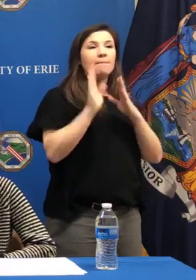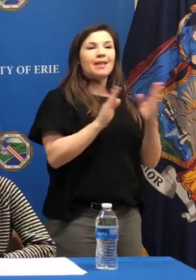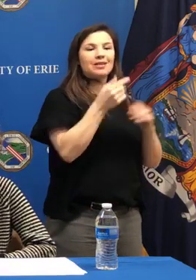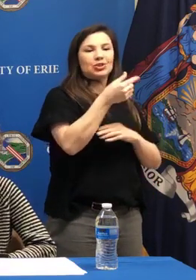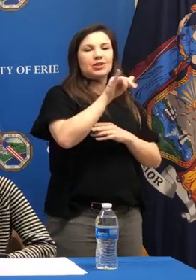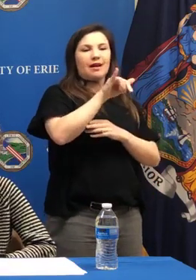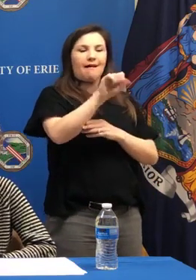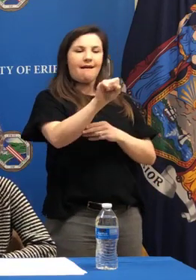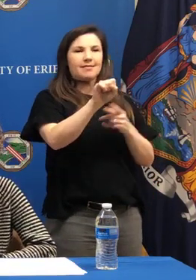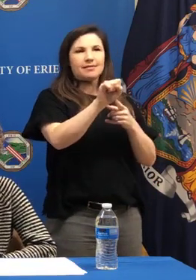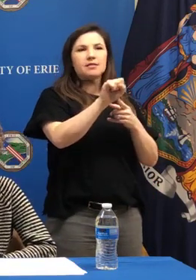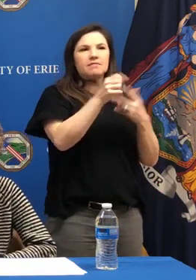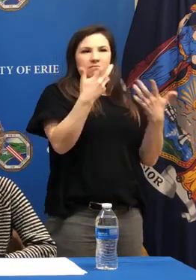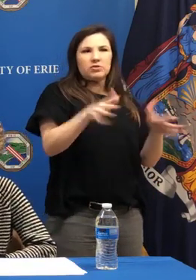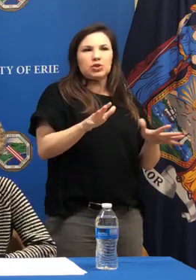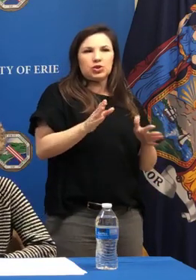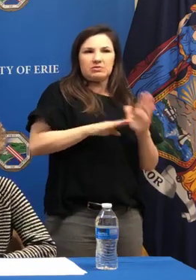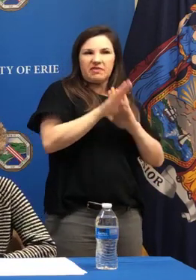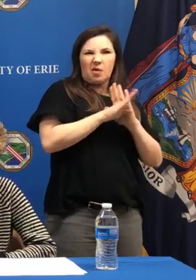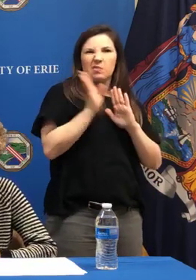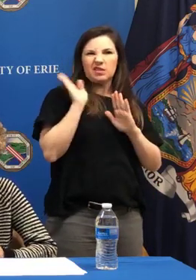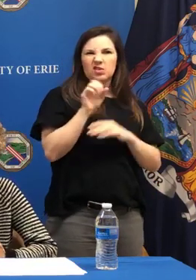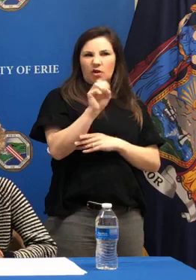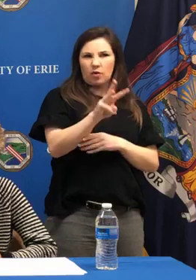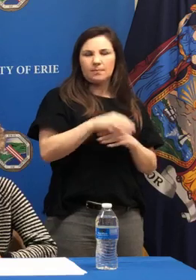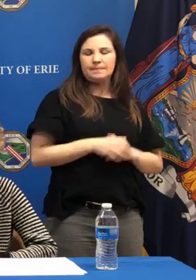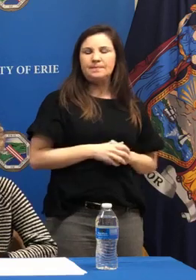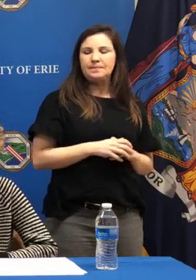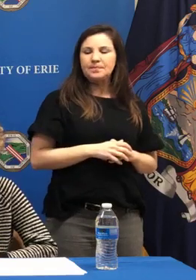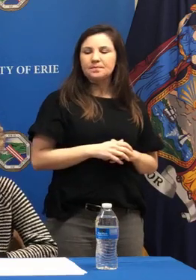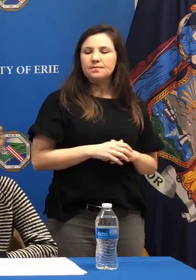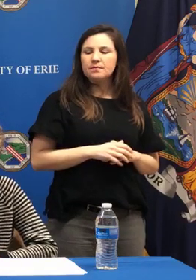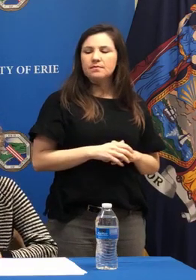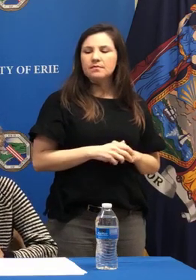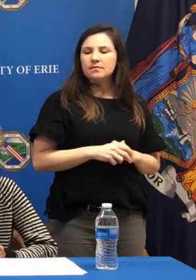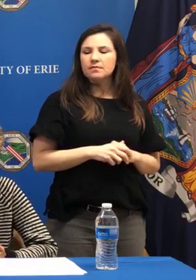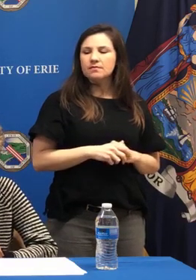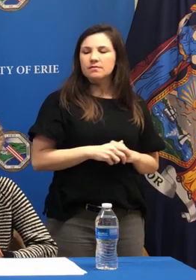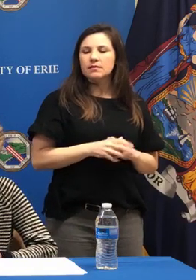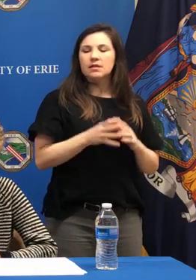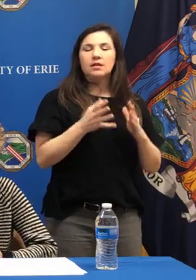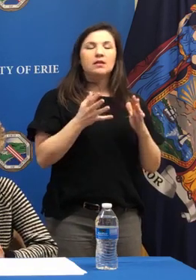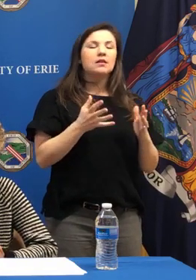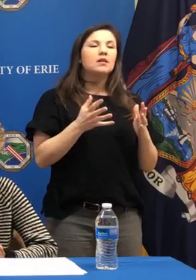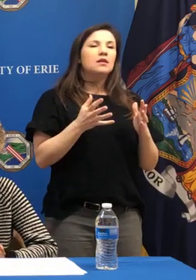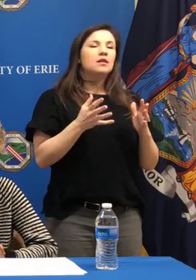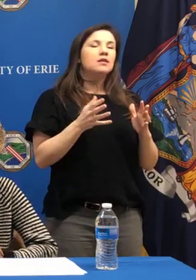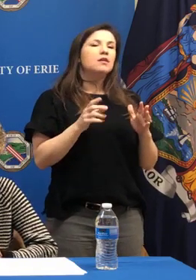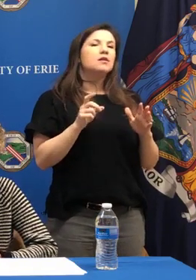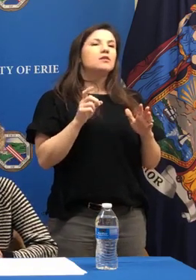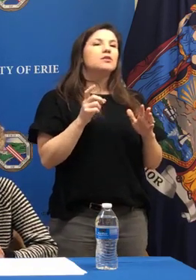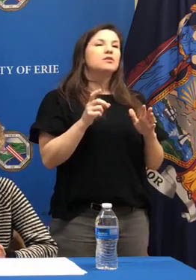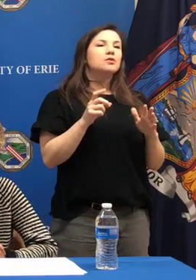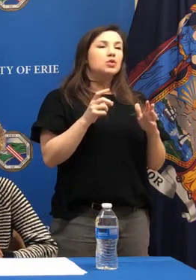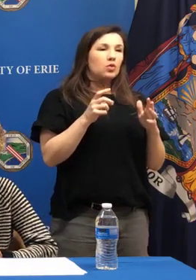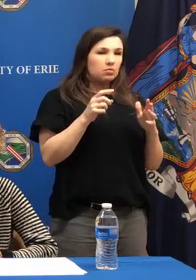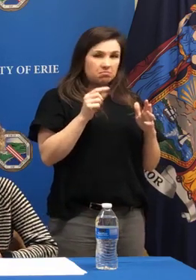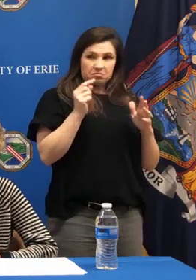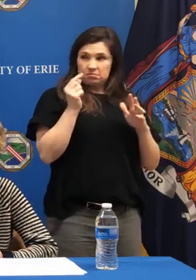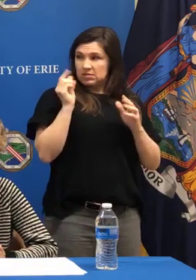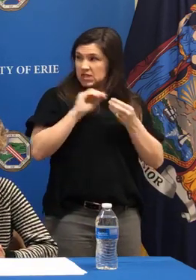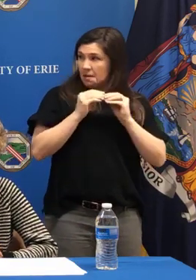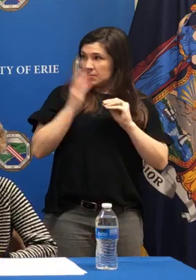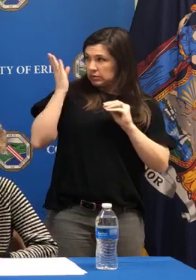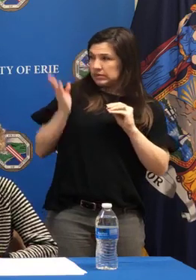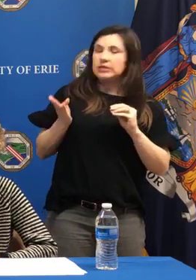GIS division. So I just want to just reinforce that these are cases that we know of. They've been tested